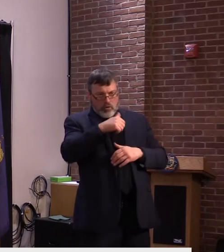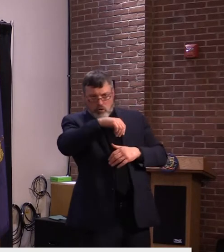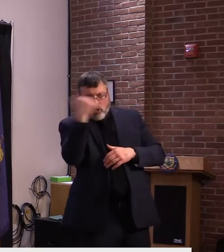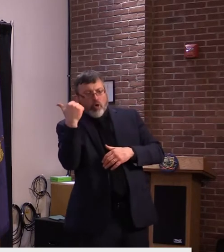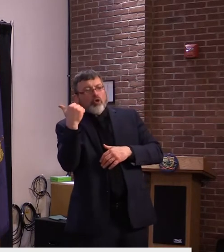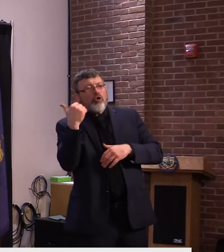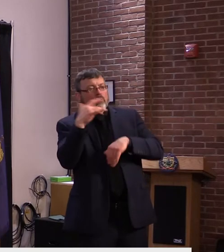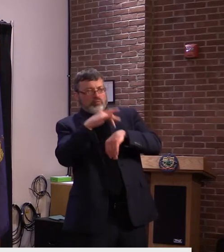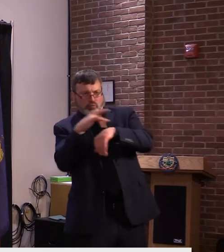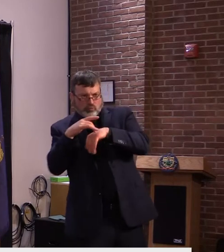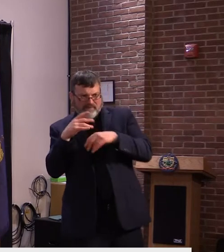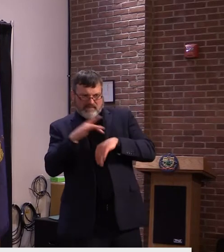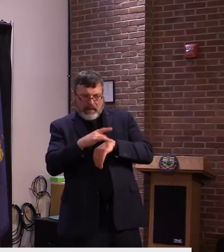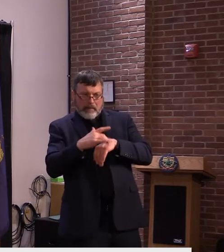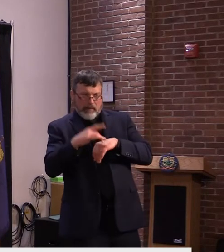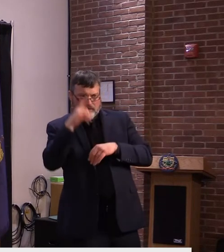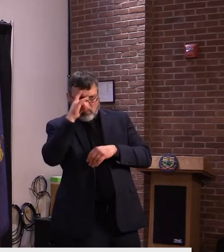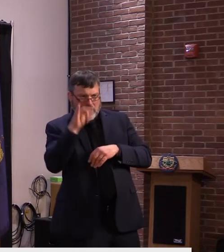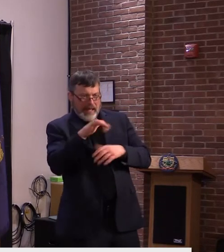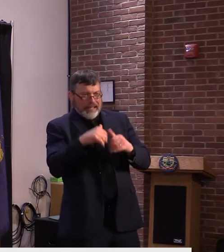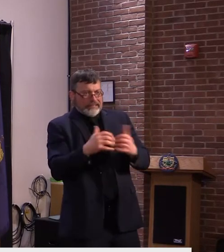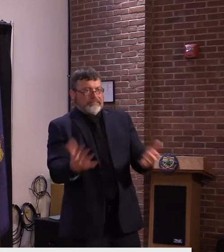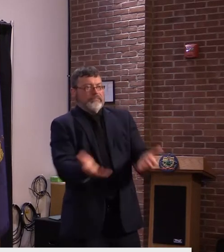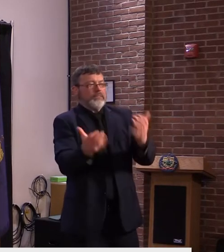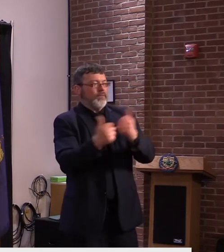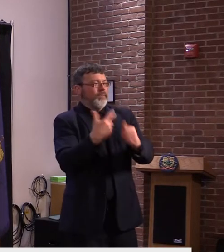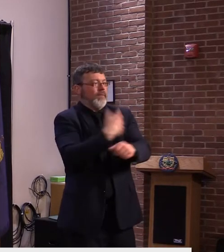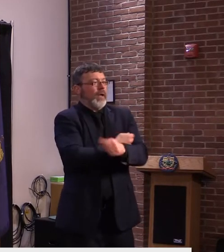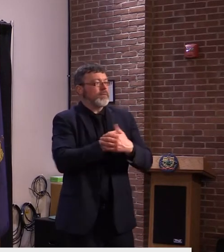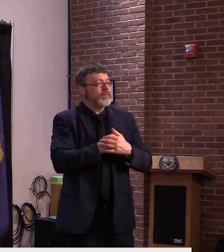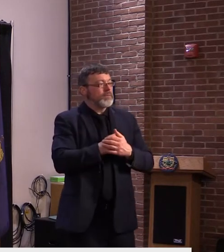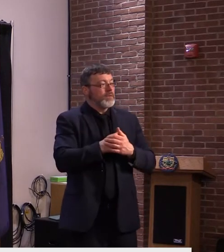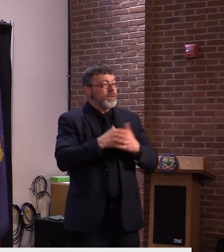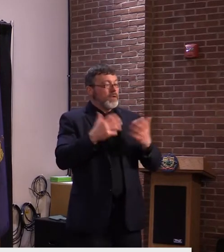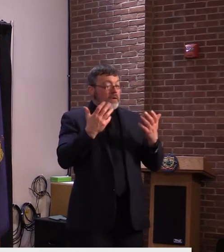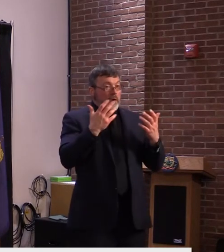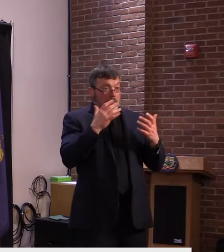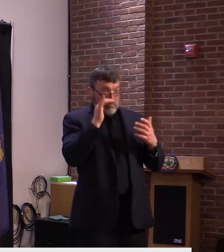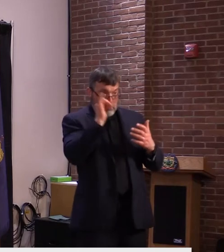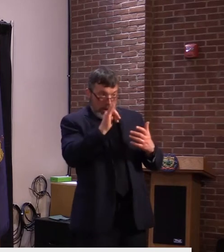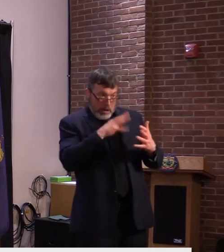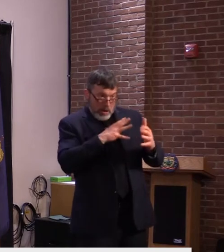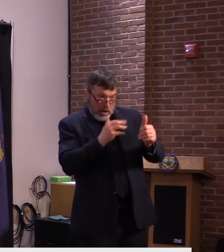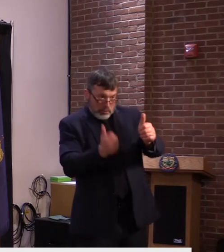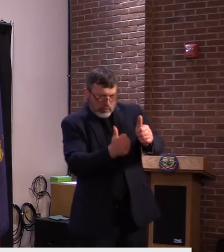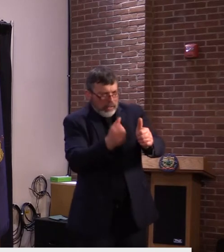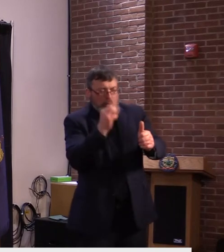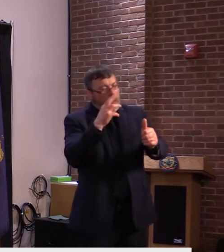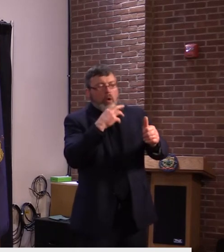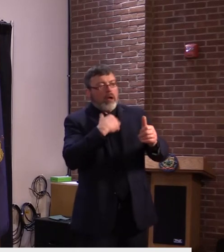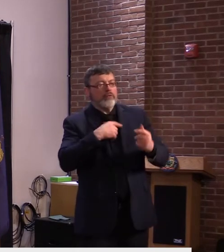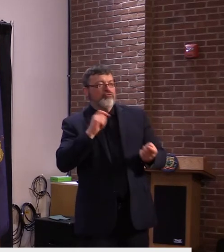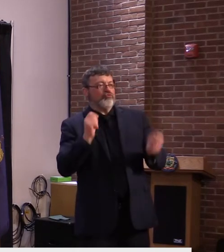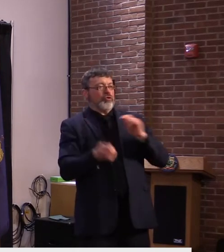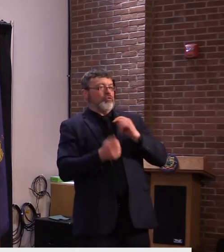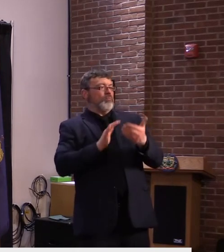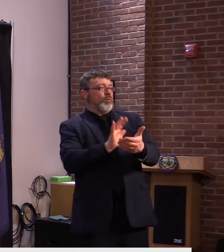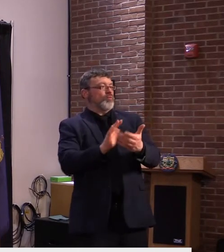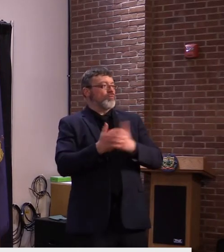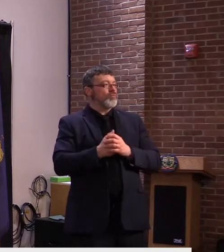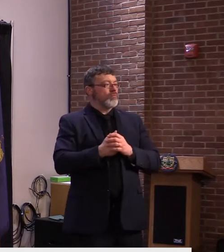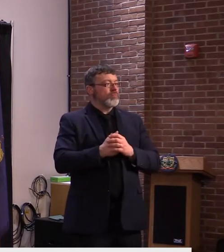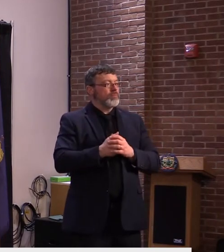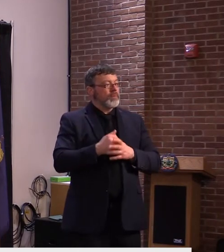talking about and considering whether we continue with that or we do something different. But just as a reminder, we were trying to